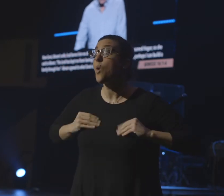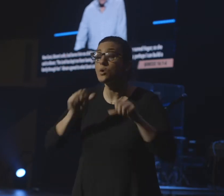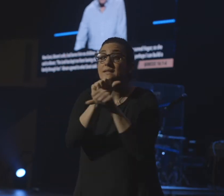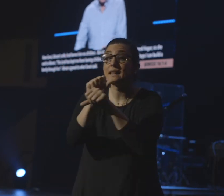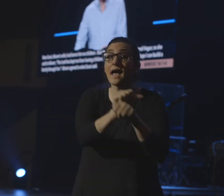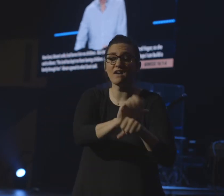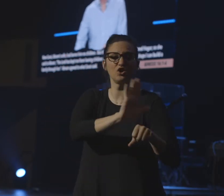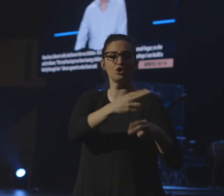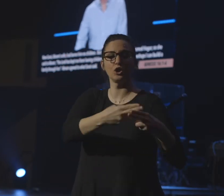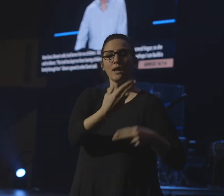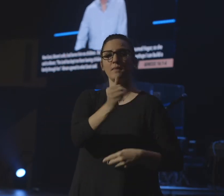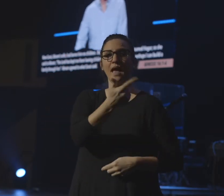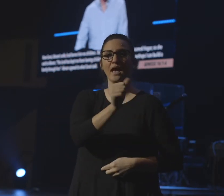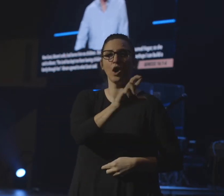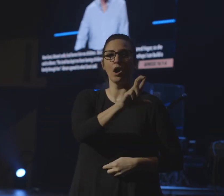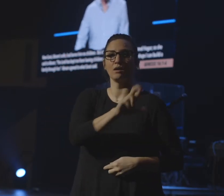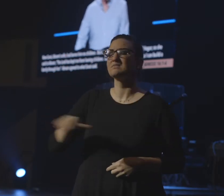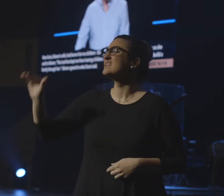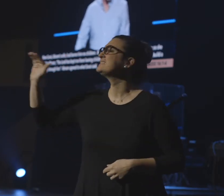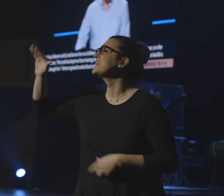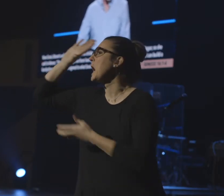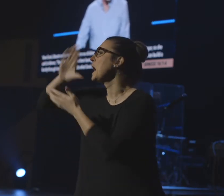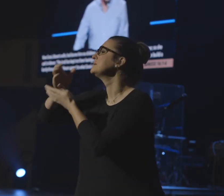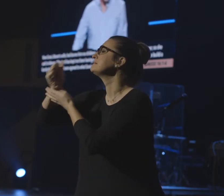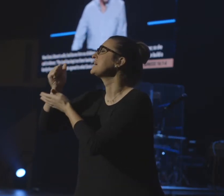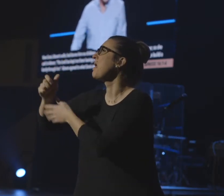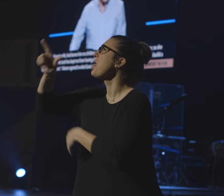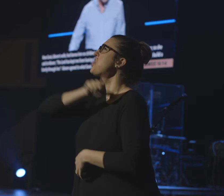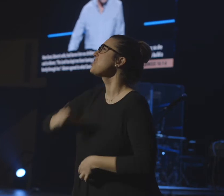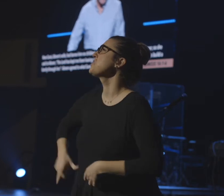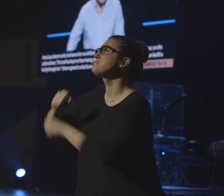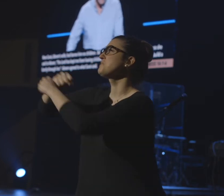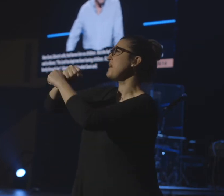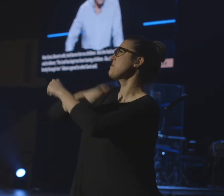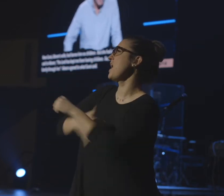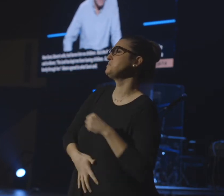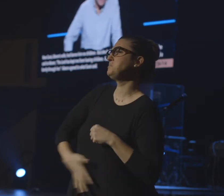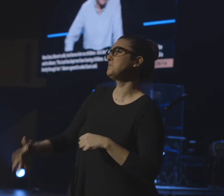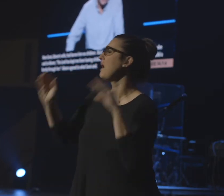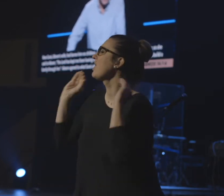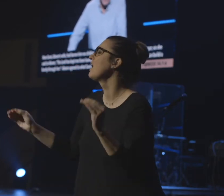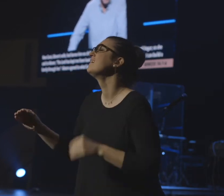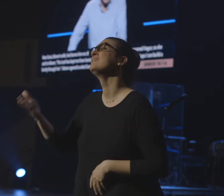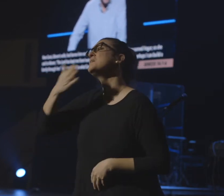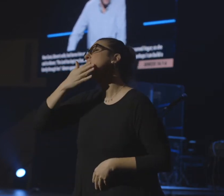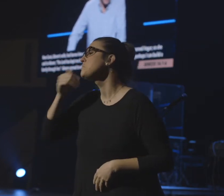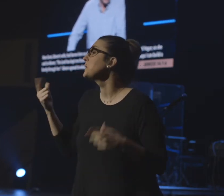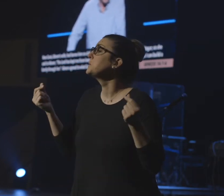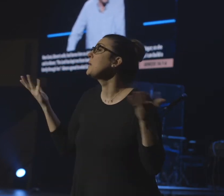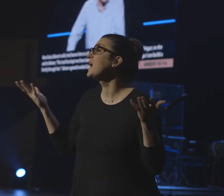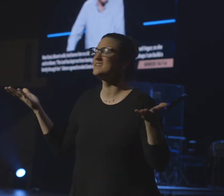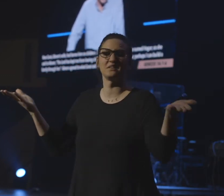"The Lord has kept me from having children. So go sleep with my slave. Perhaps I can build a family through